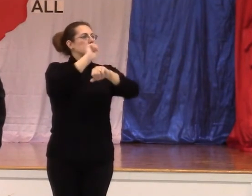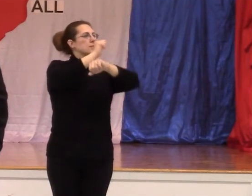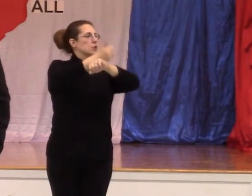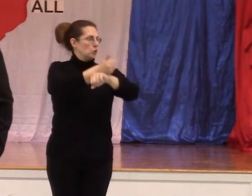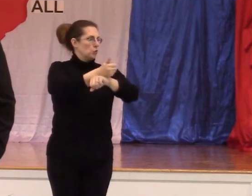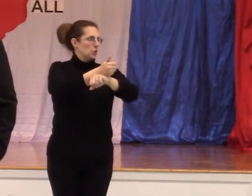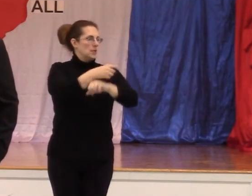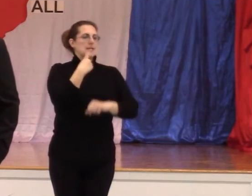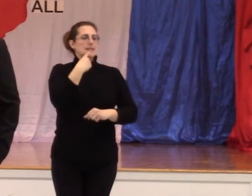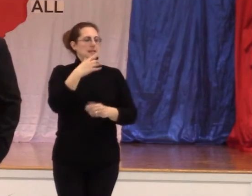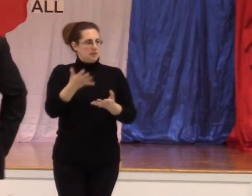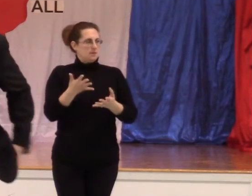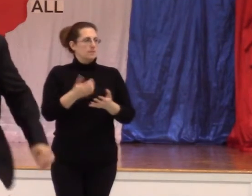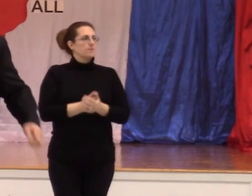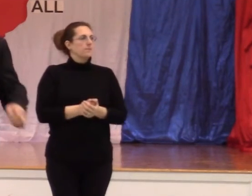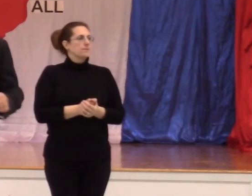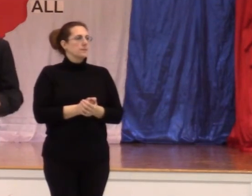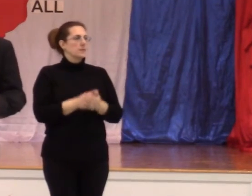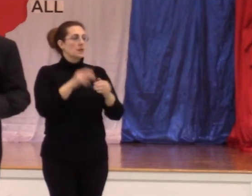Okay?